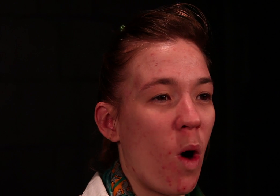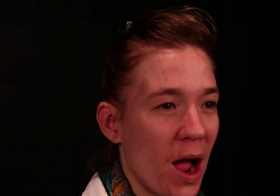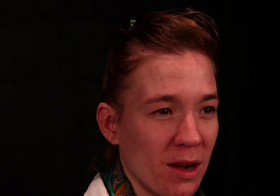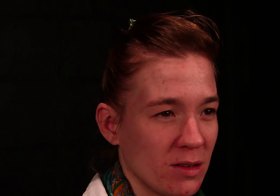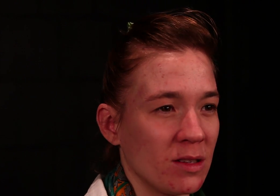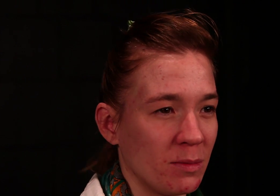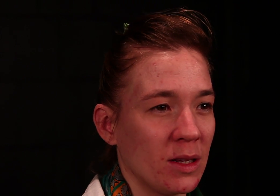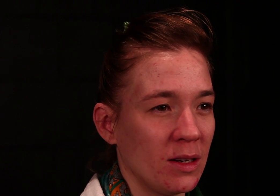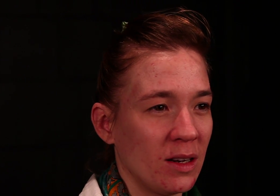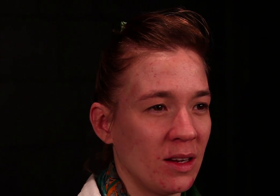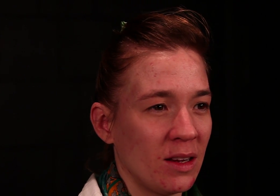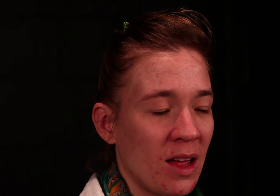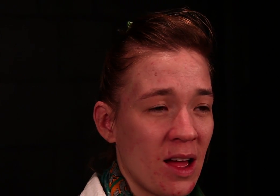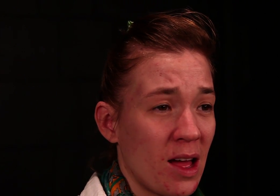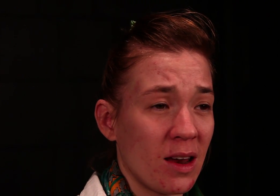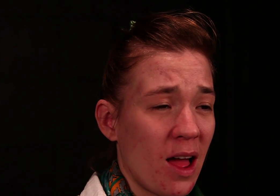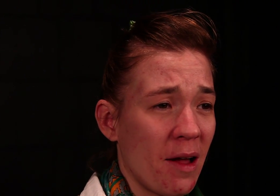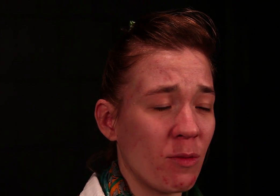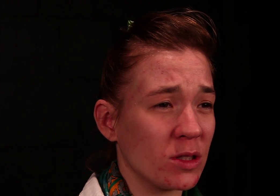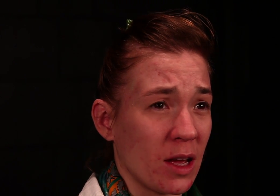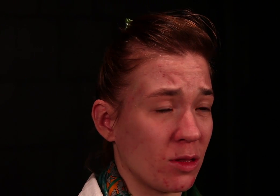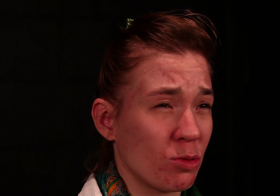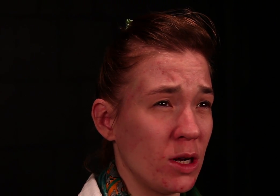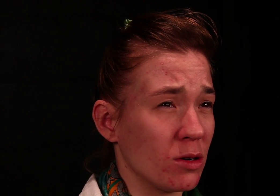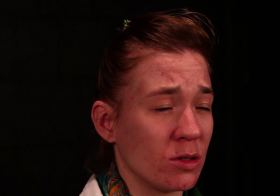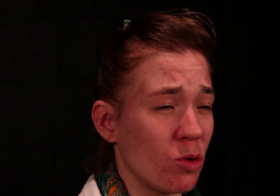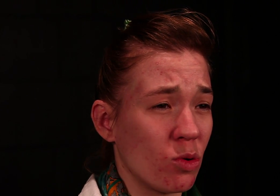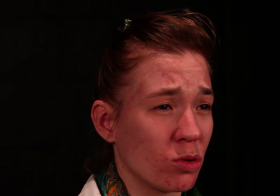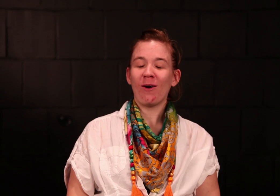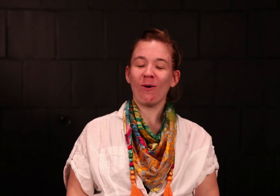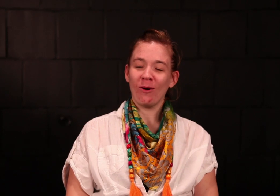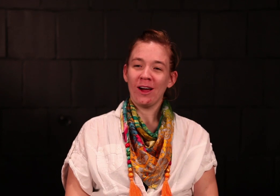white or something. I was like 3 years old. Oh,